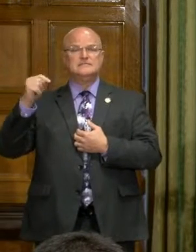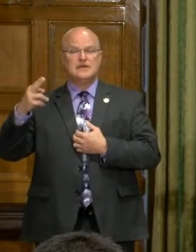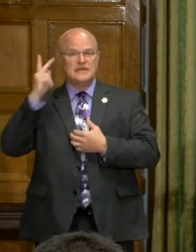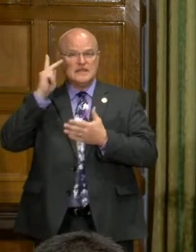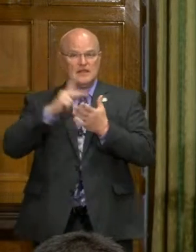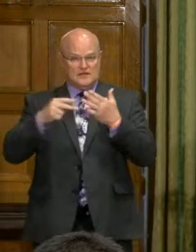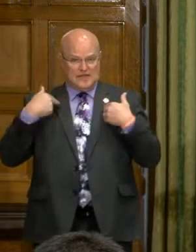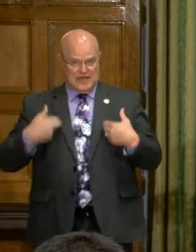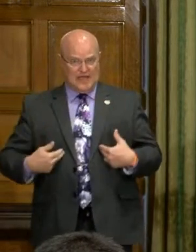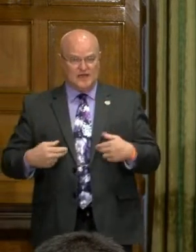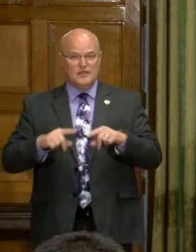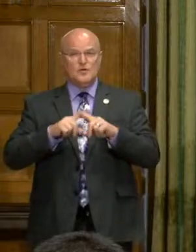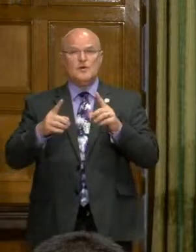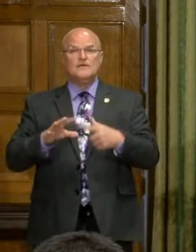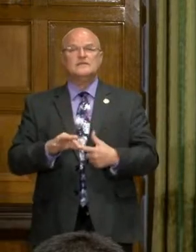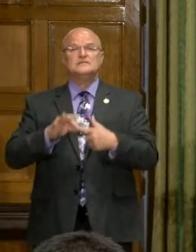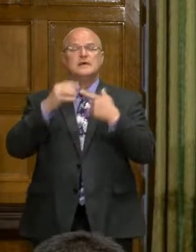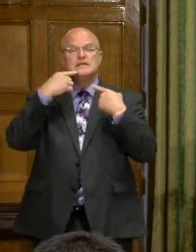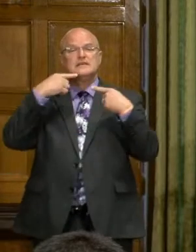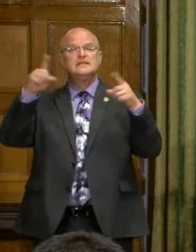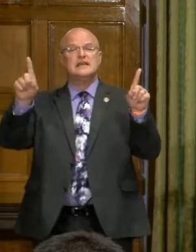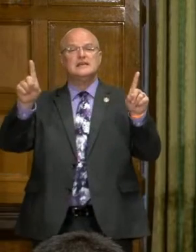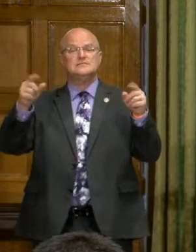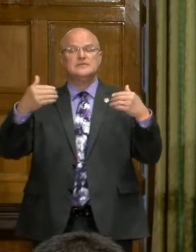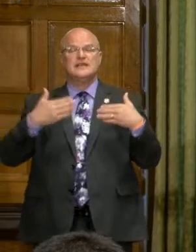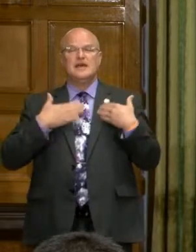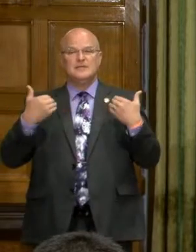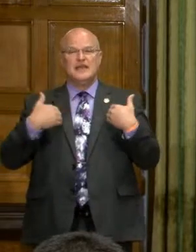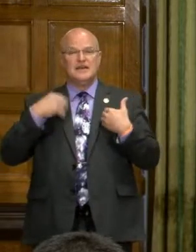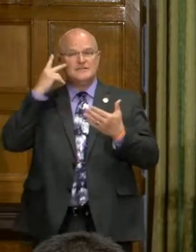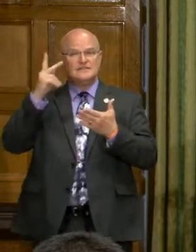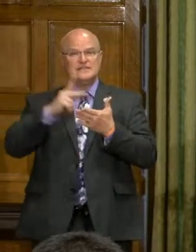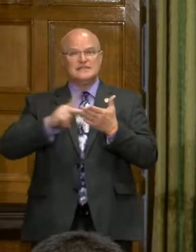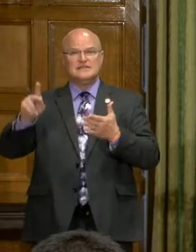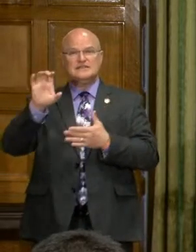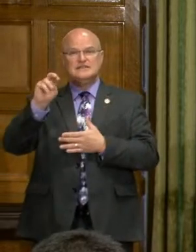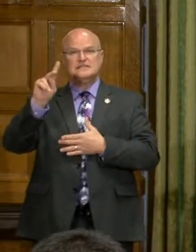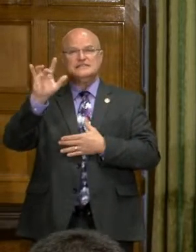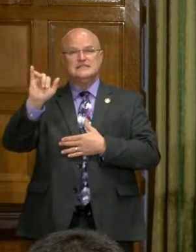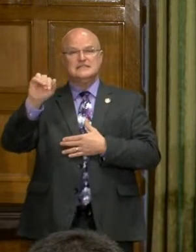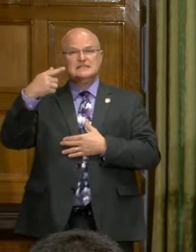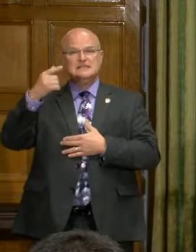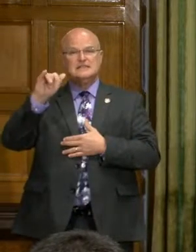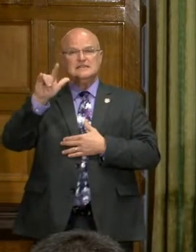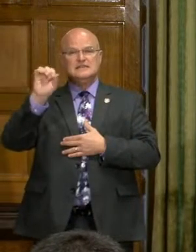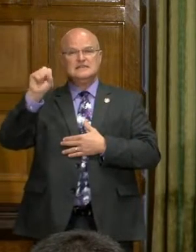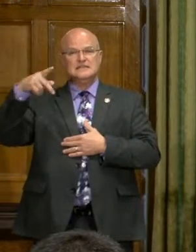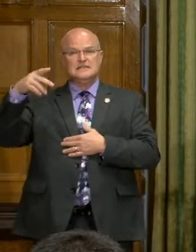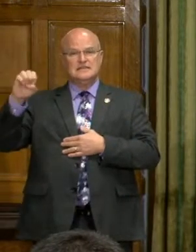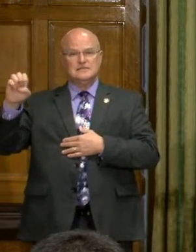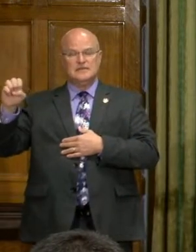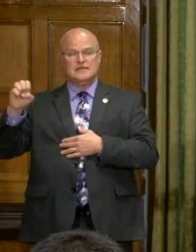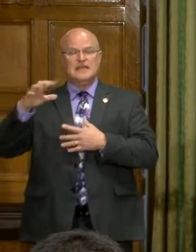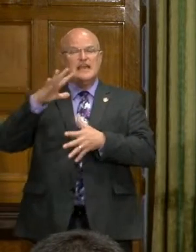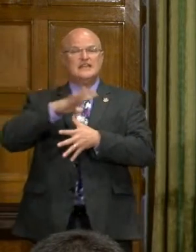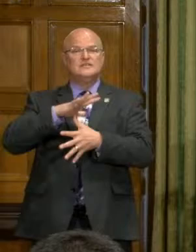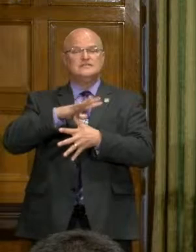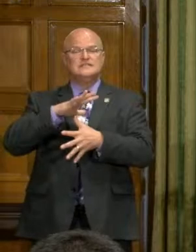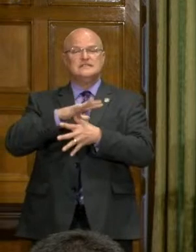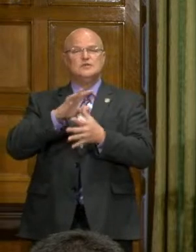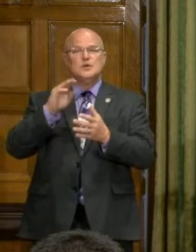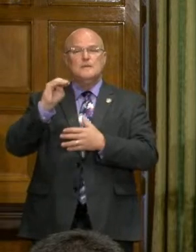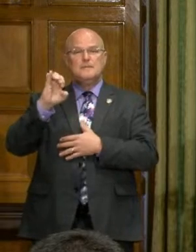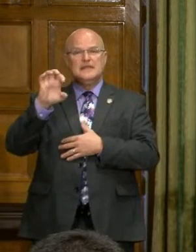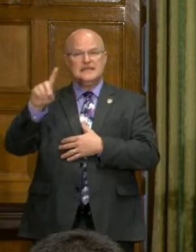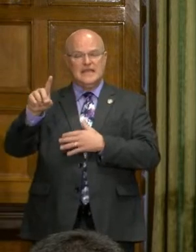Health, but today for a special announcement, I'm pleased to be joined by Secretary Cindy Gillespie and her Senior Medicaid Policy